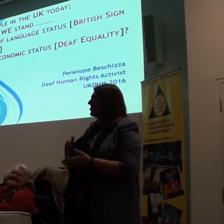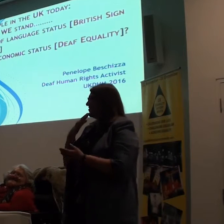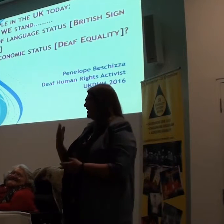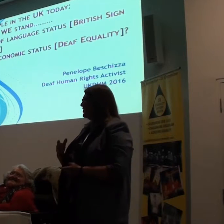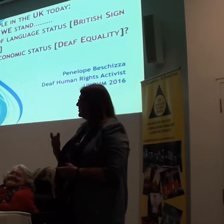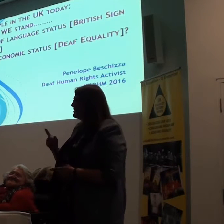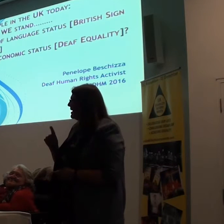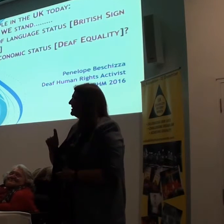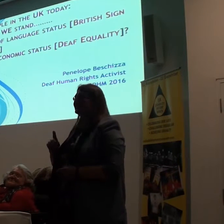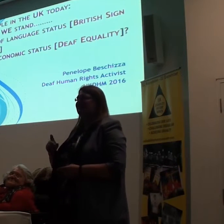Thank you.